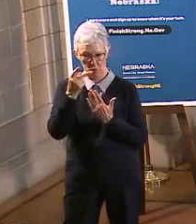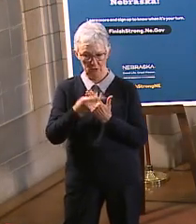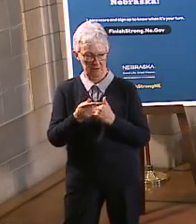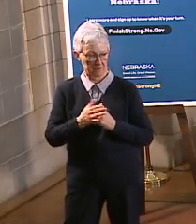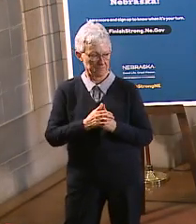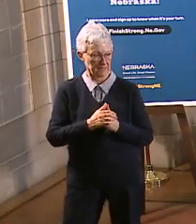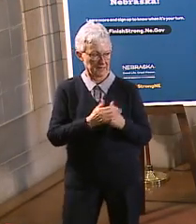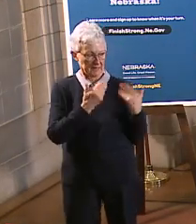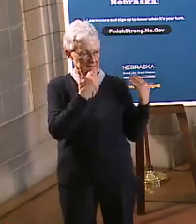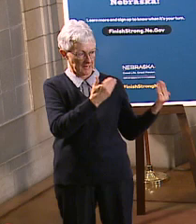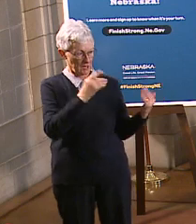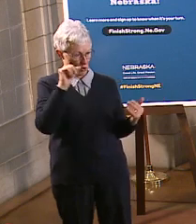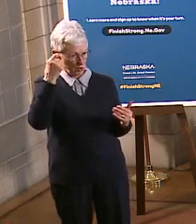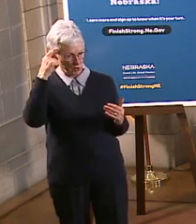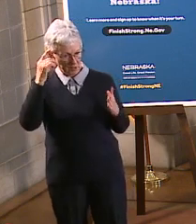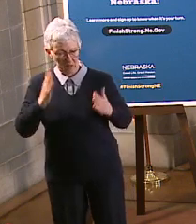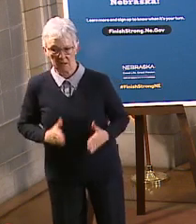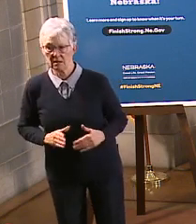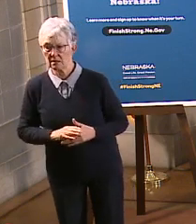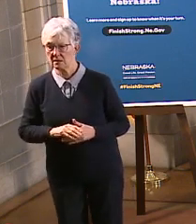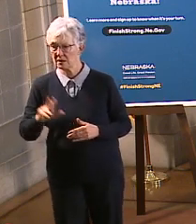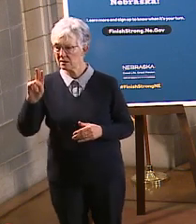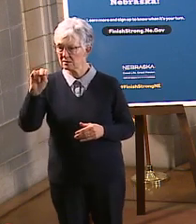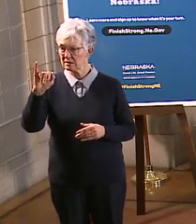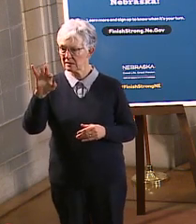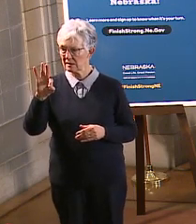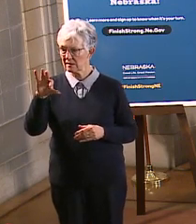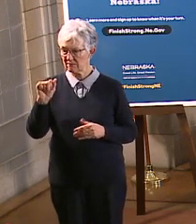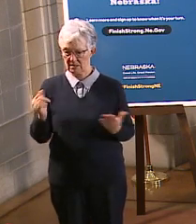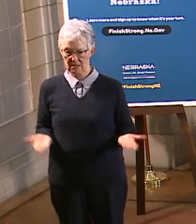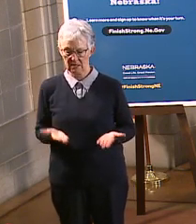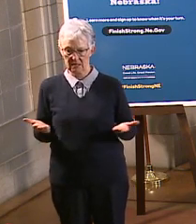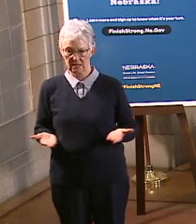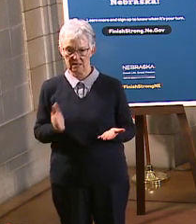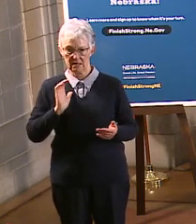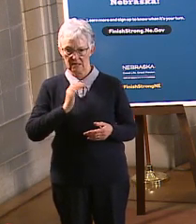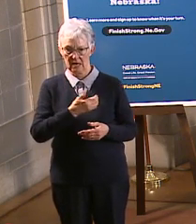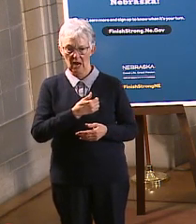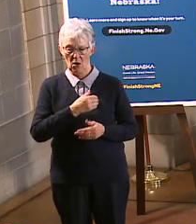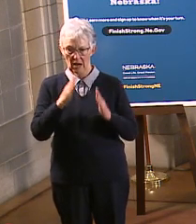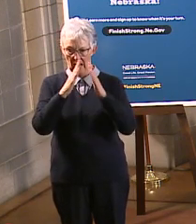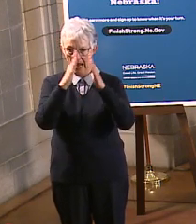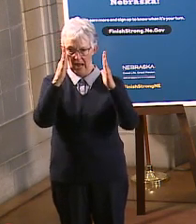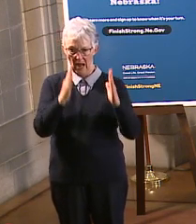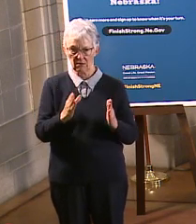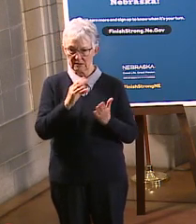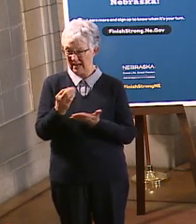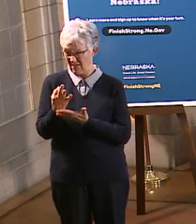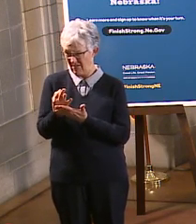Thank you, Governor. NIFA is the state of Nebraska's housing finance agency, and as such,